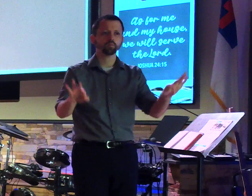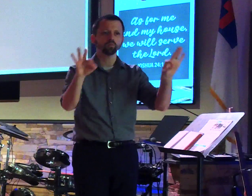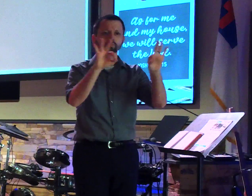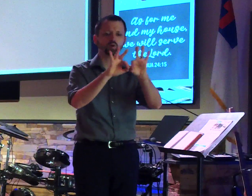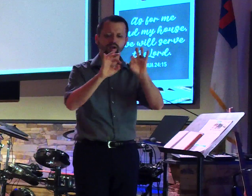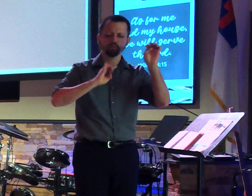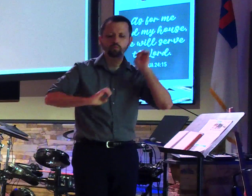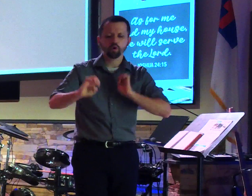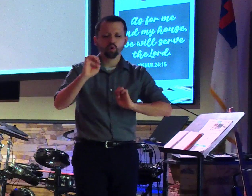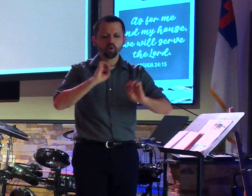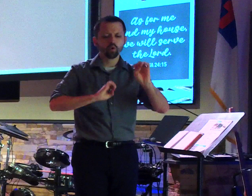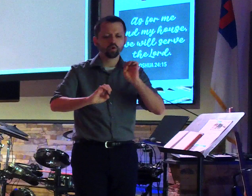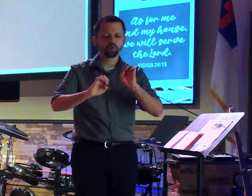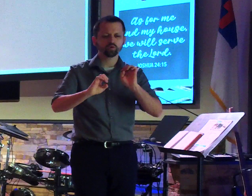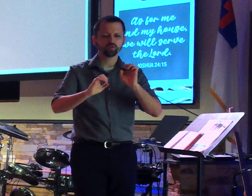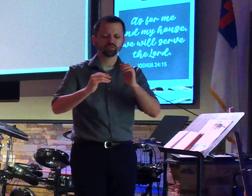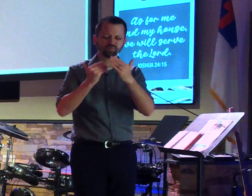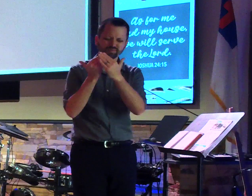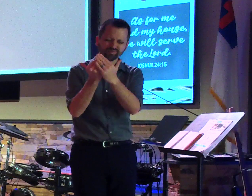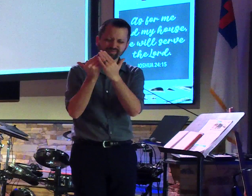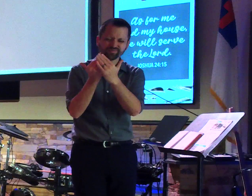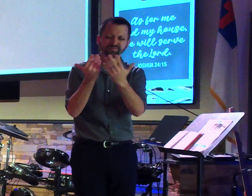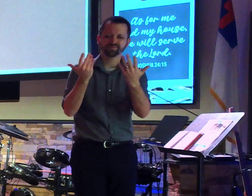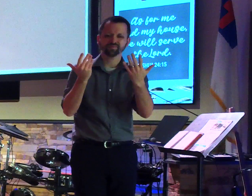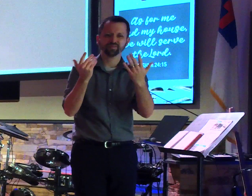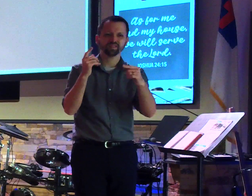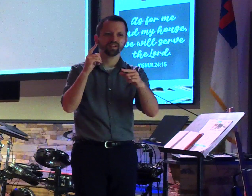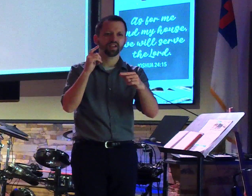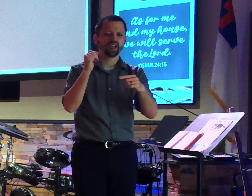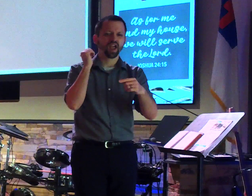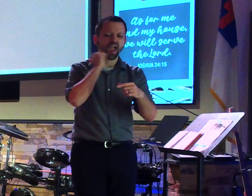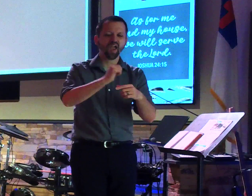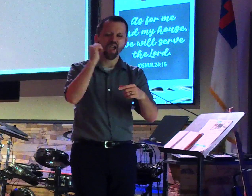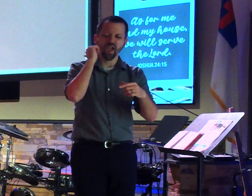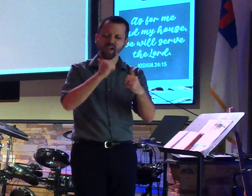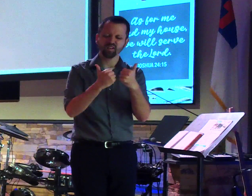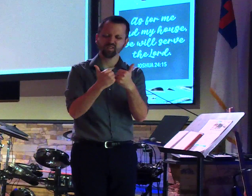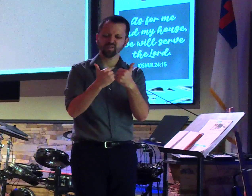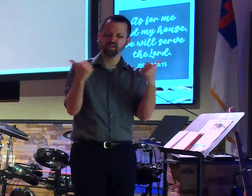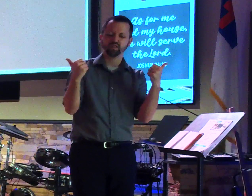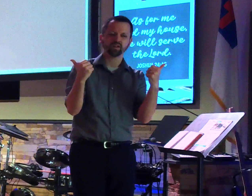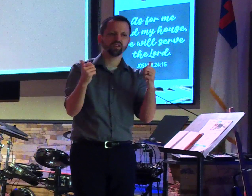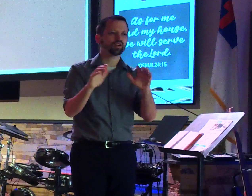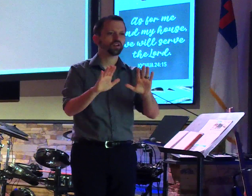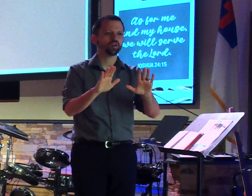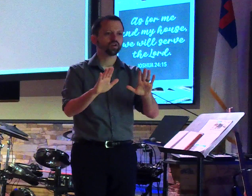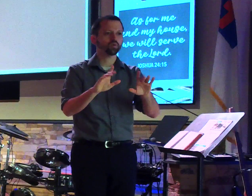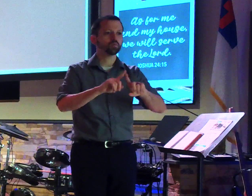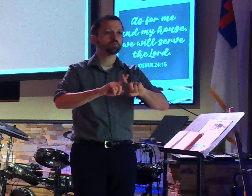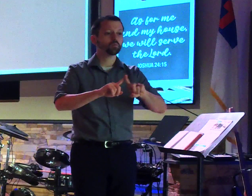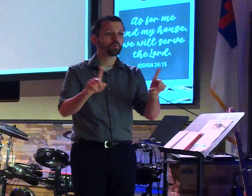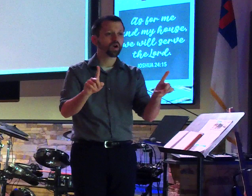emotionally. You can't be distant and apart for day after day after day. You got to stay together. But then you also have to stay